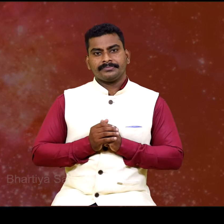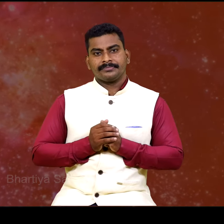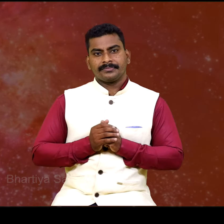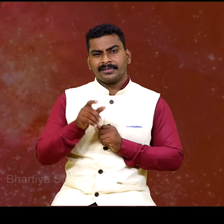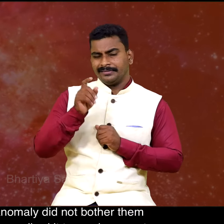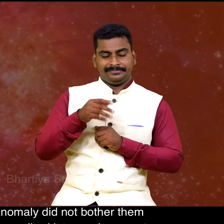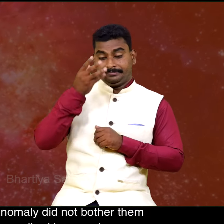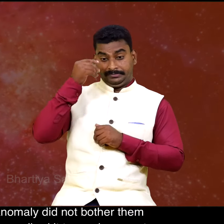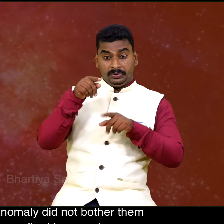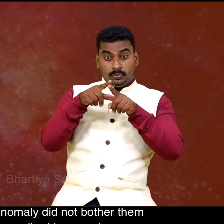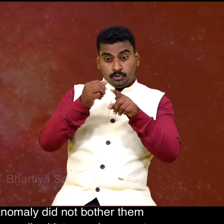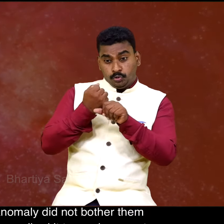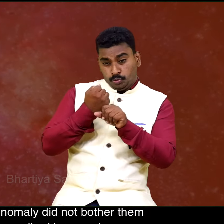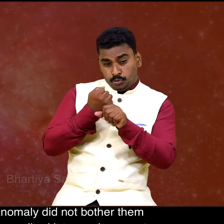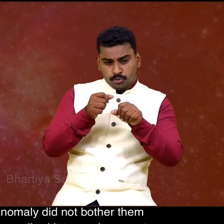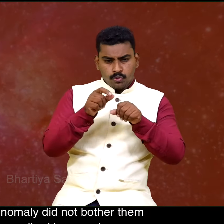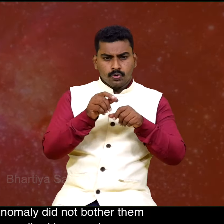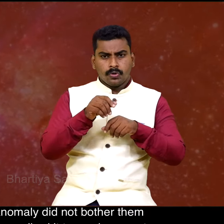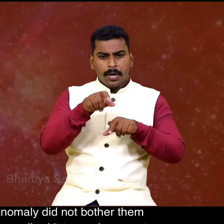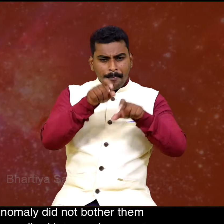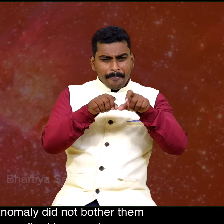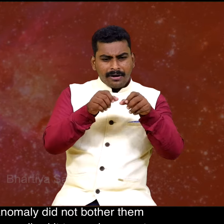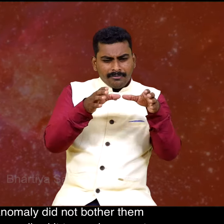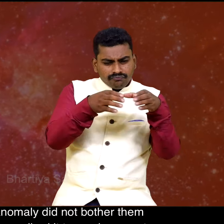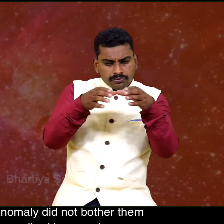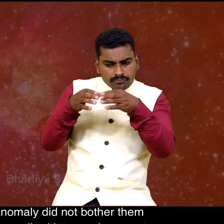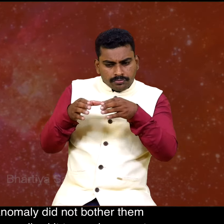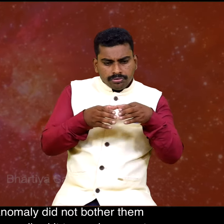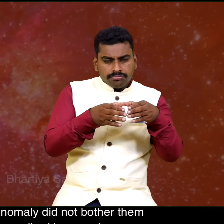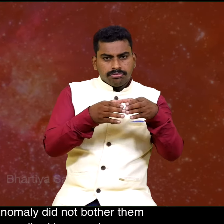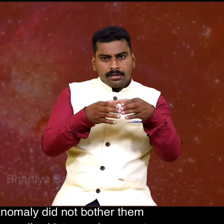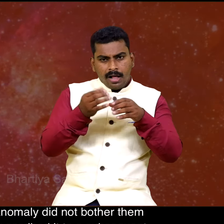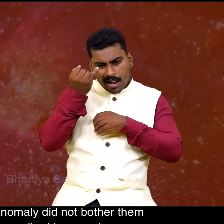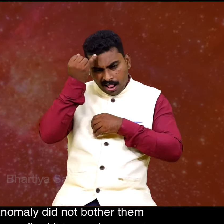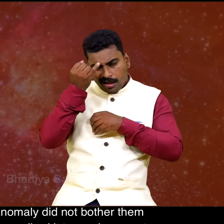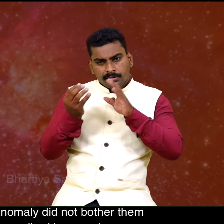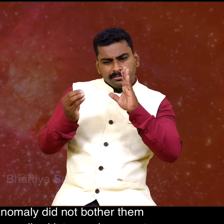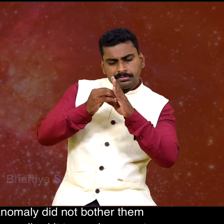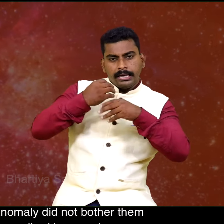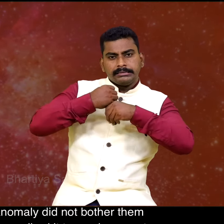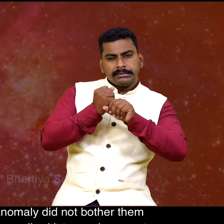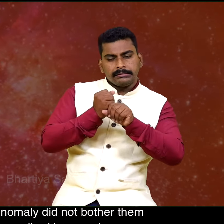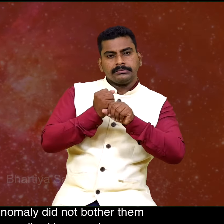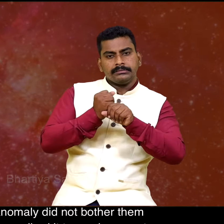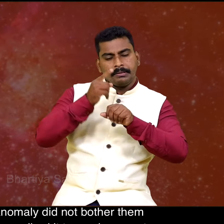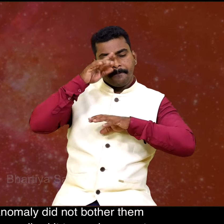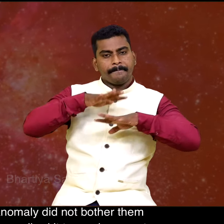anomaly did not bother them as they ascribed it to a subsequent